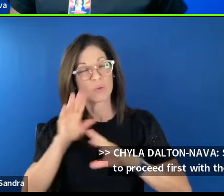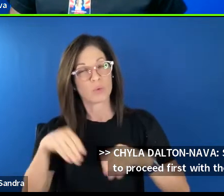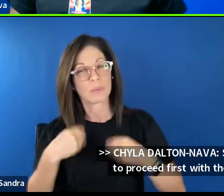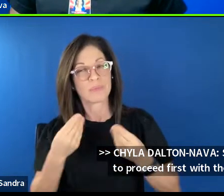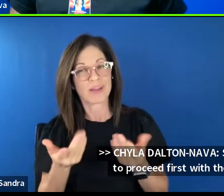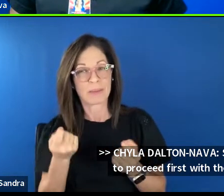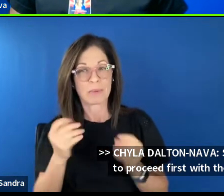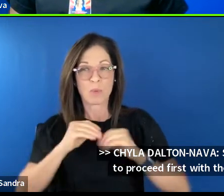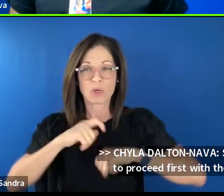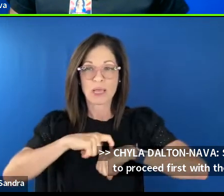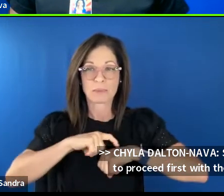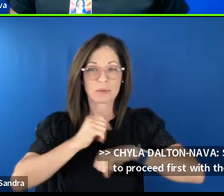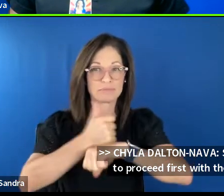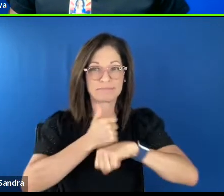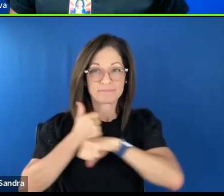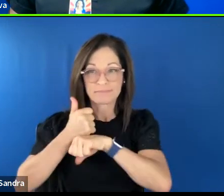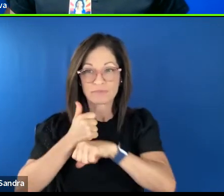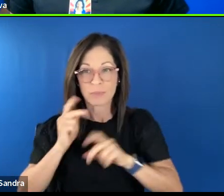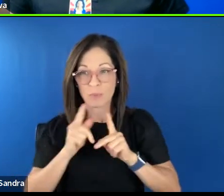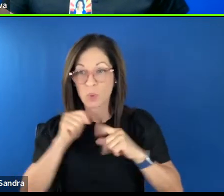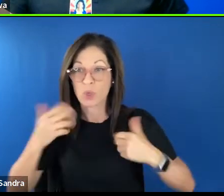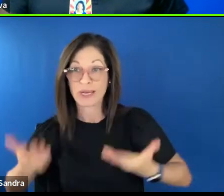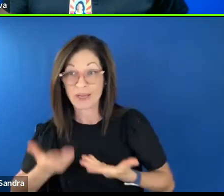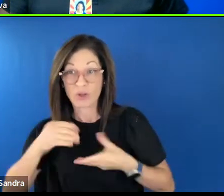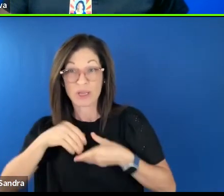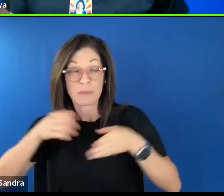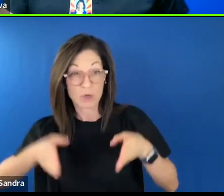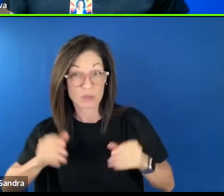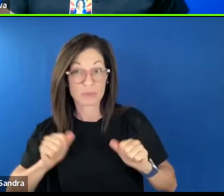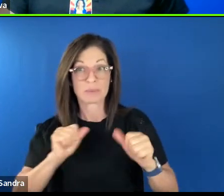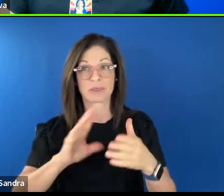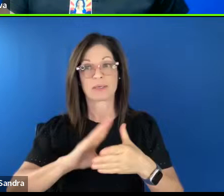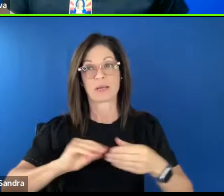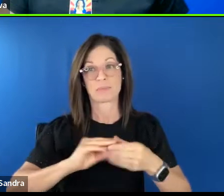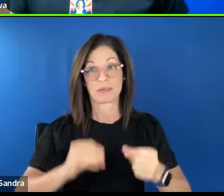to arrange for those who are here in person to comment?